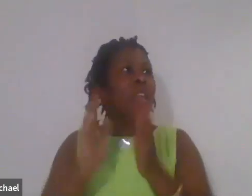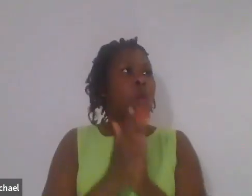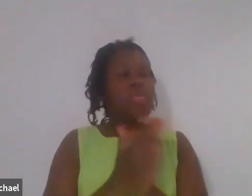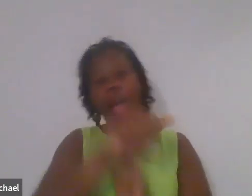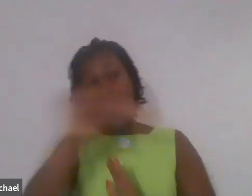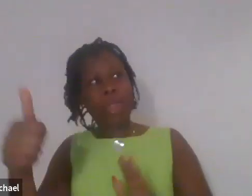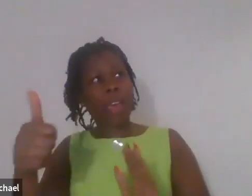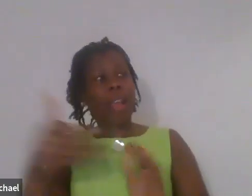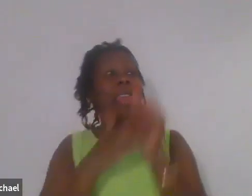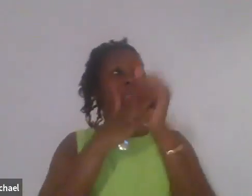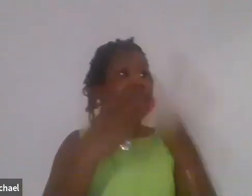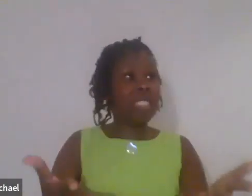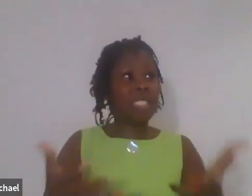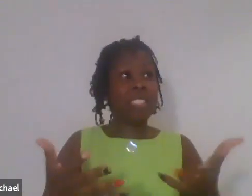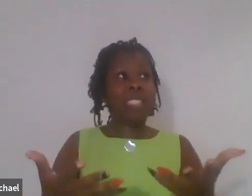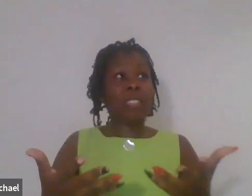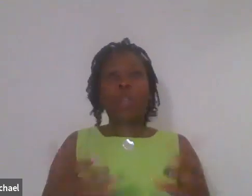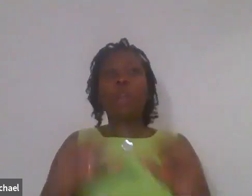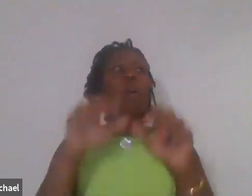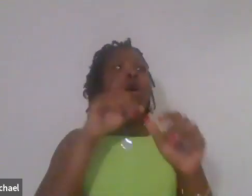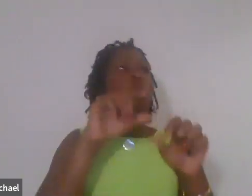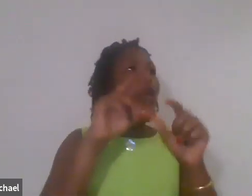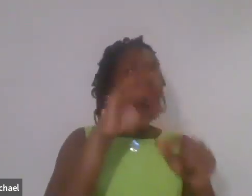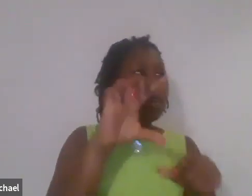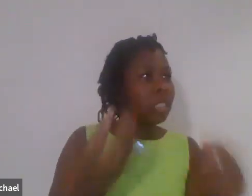On Twitter, I engage with other leaders.